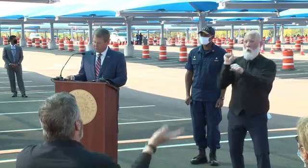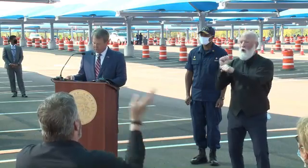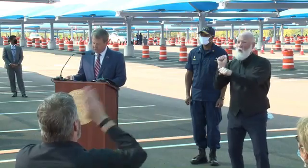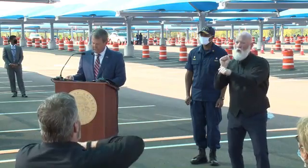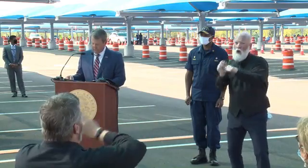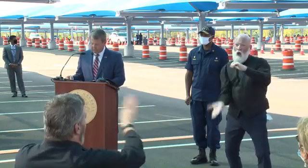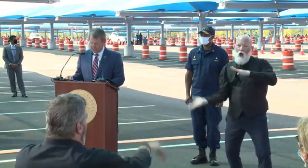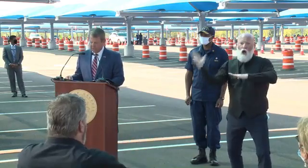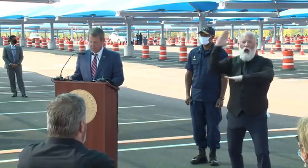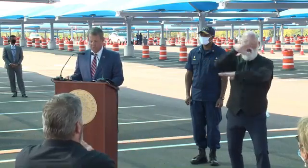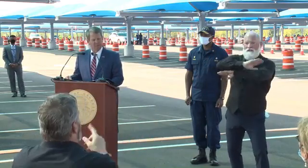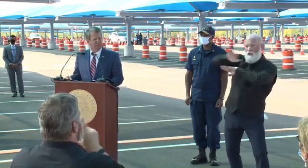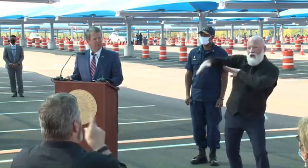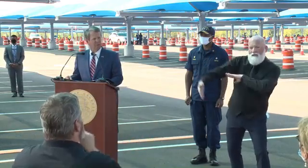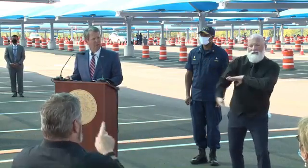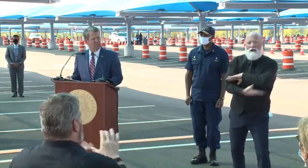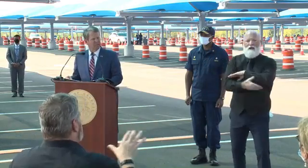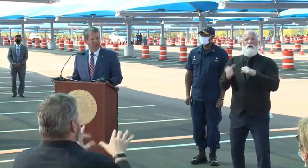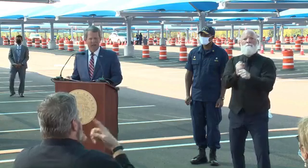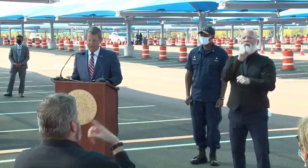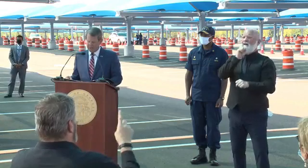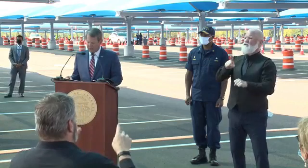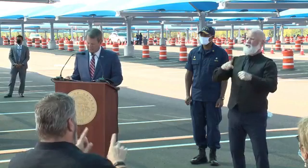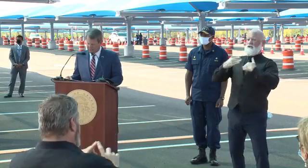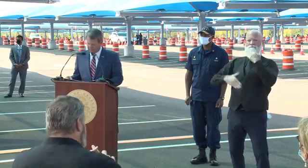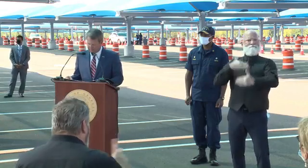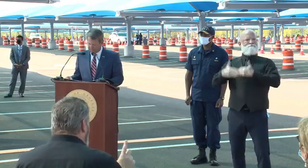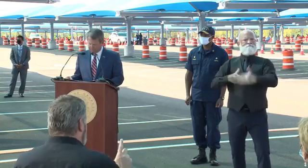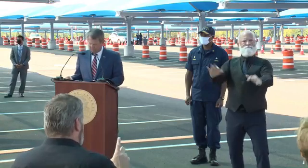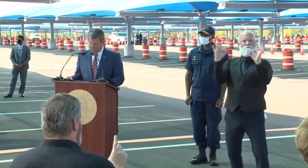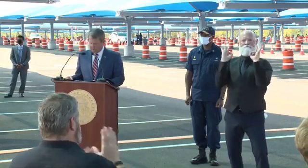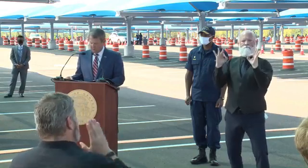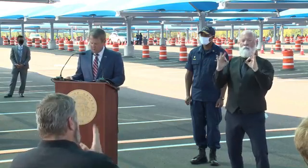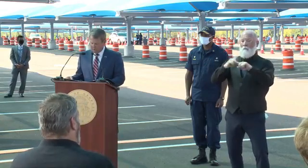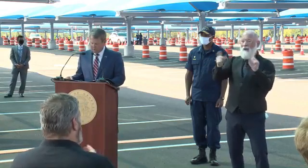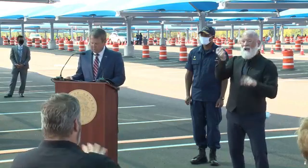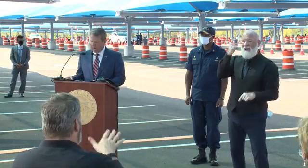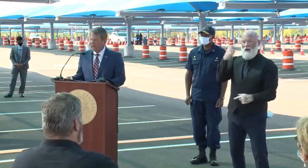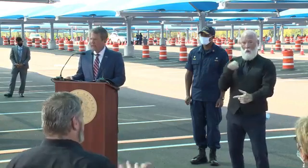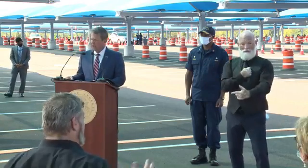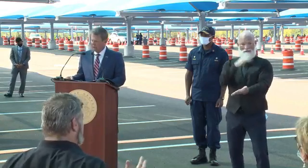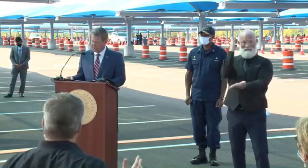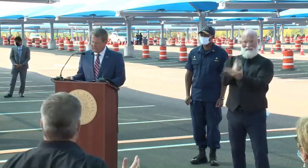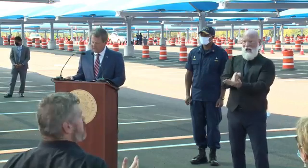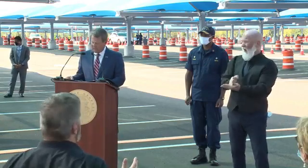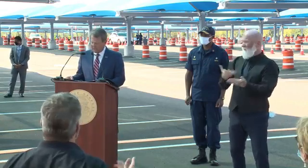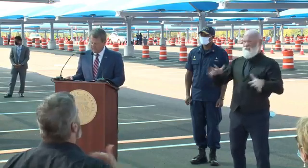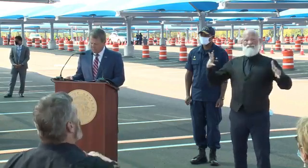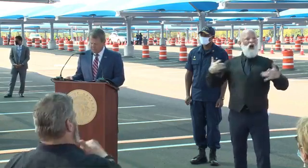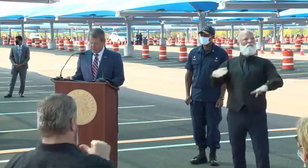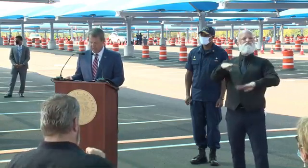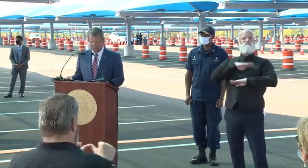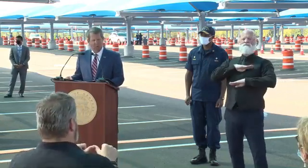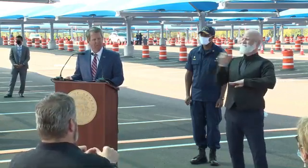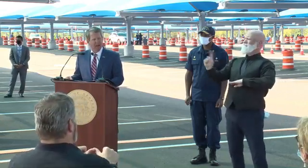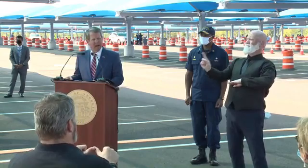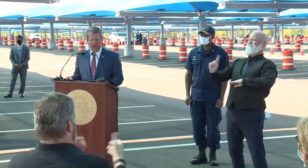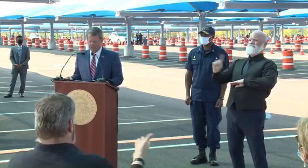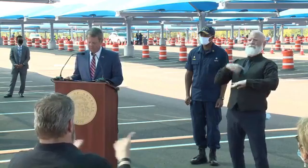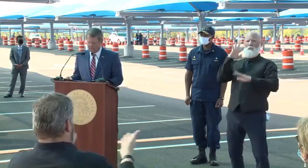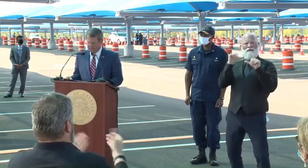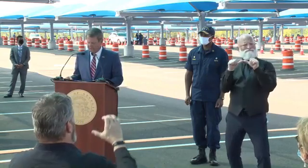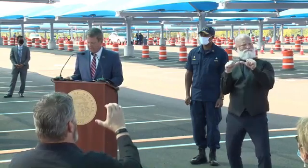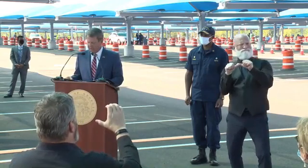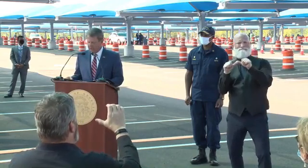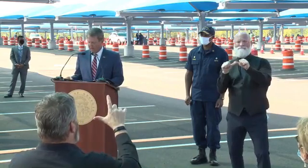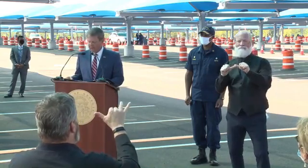But to ensure a healthy Georgia, we cannot stop here. Right here in Clayton County, we're seeing one of the